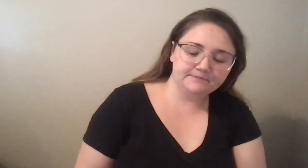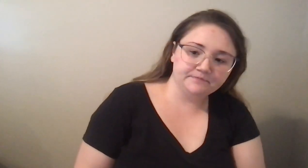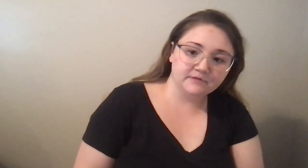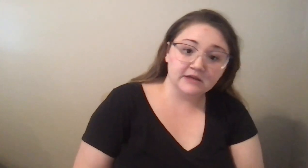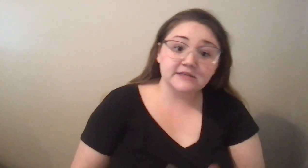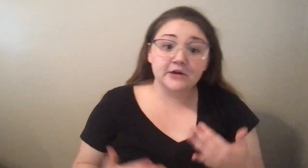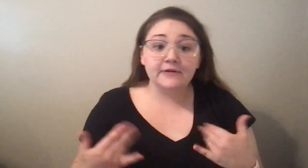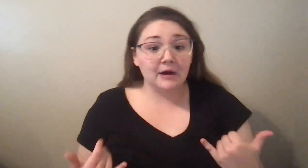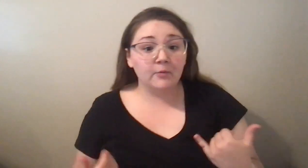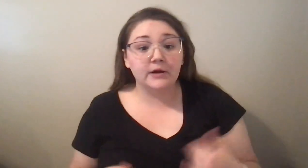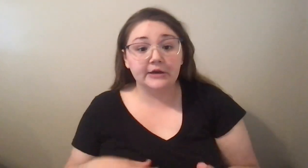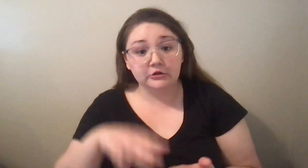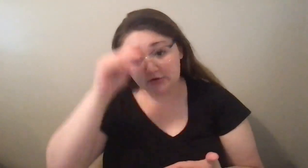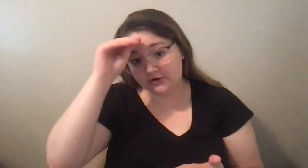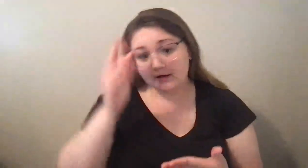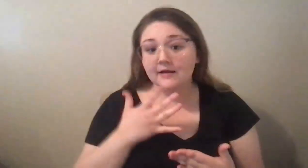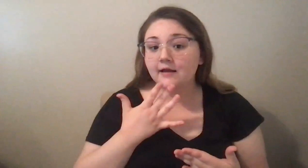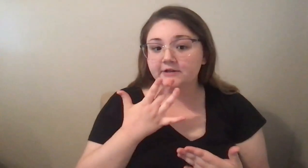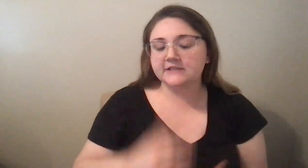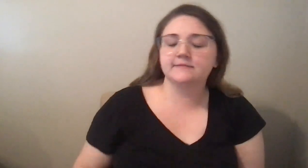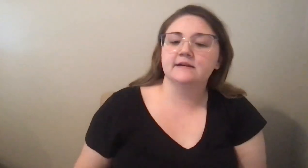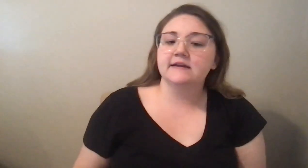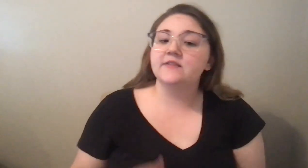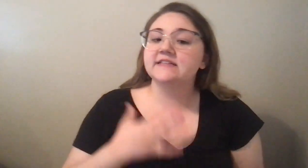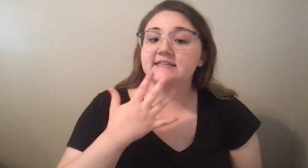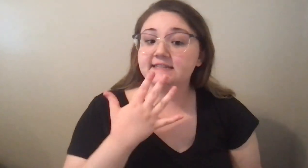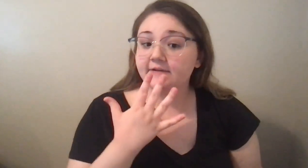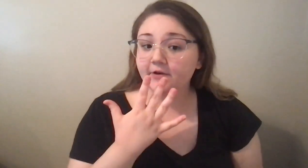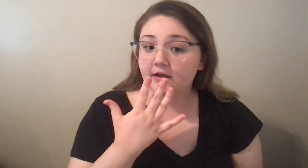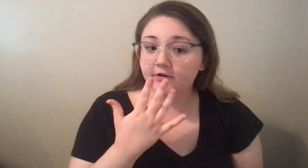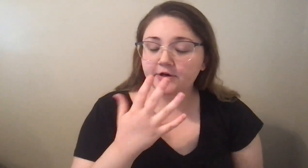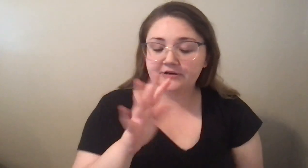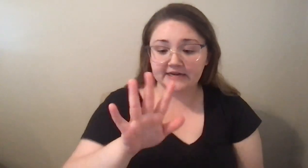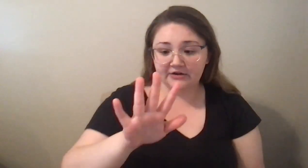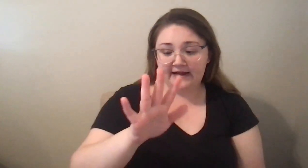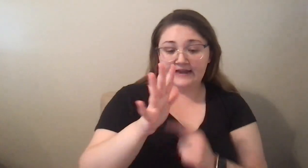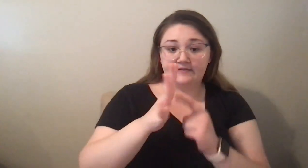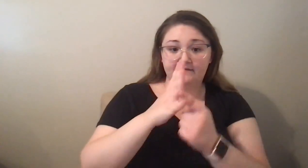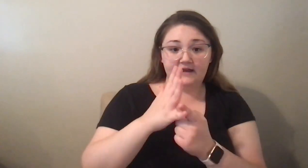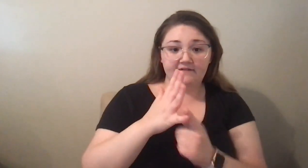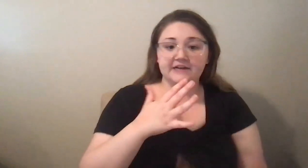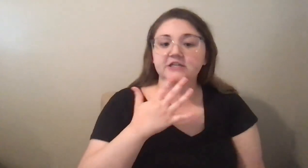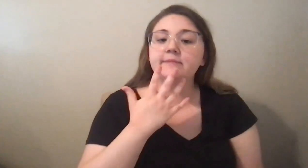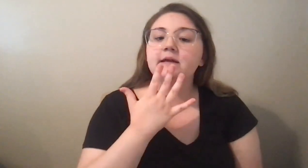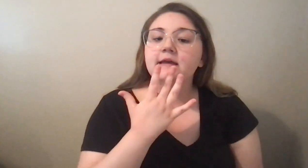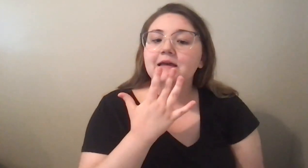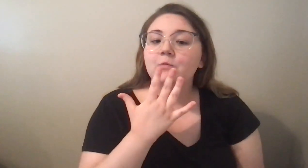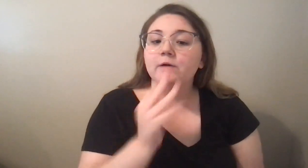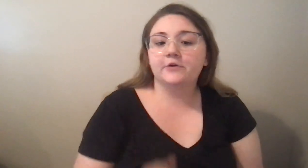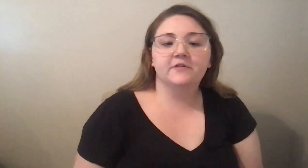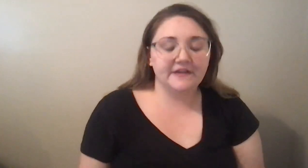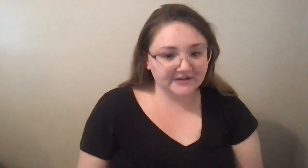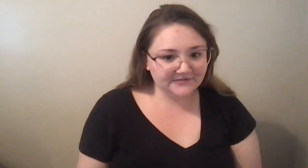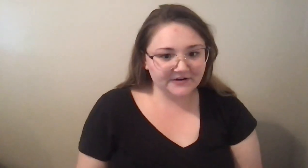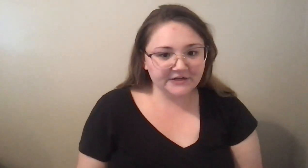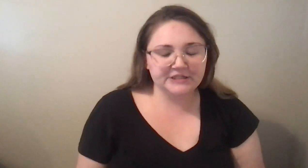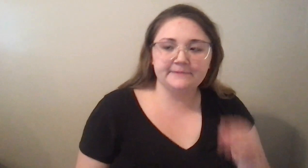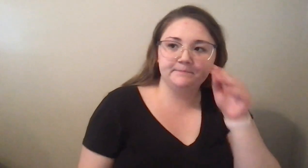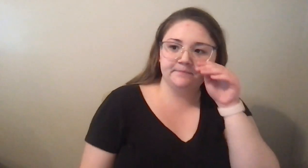it would start. So now we're going to learn colors. And this is the sign for color. You take your hand in the 5-hand shape and wiggle your fingers in front of your